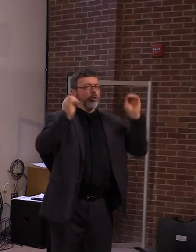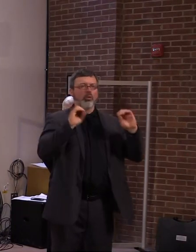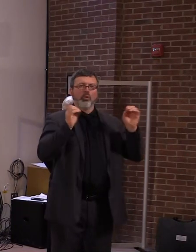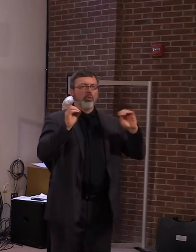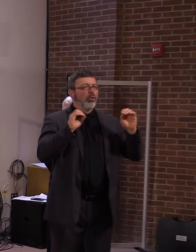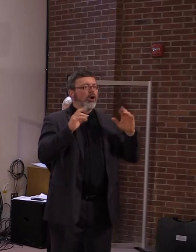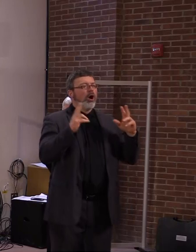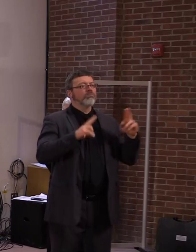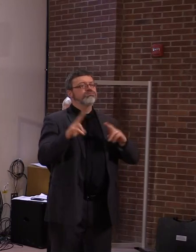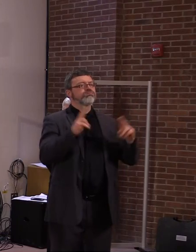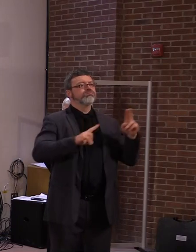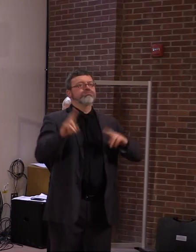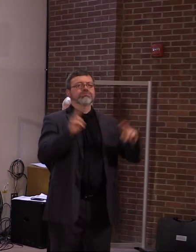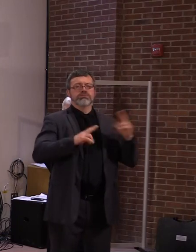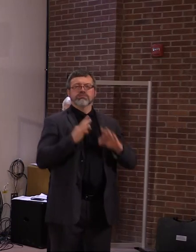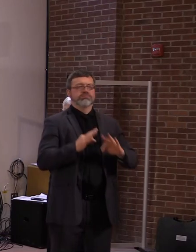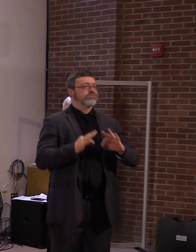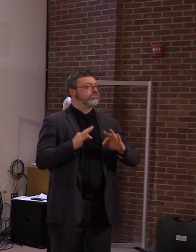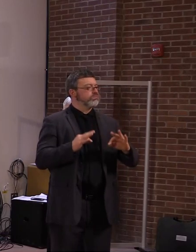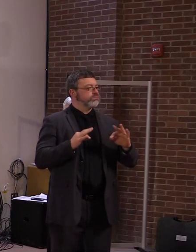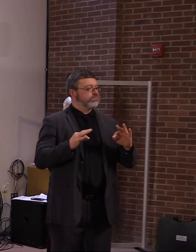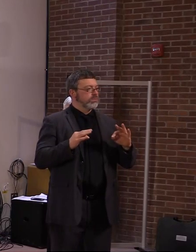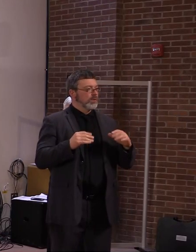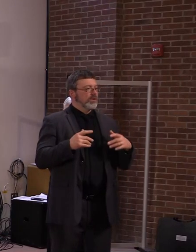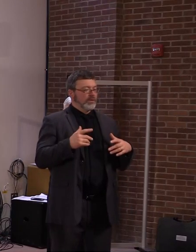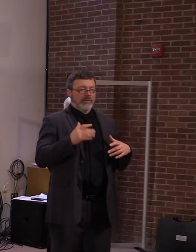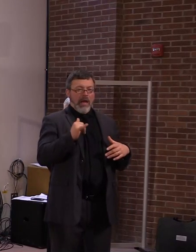we'll continue to build upon that.